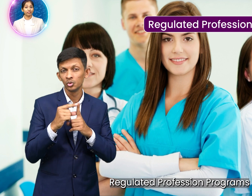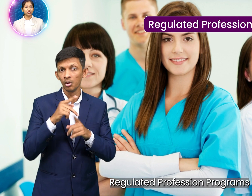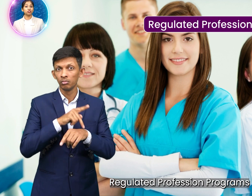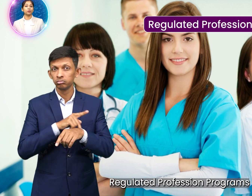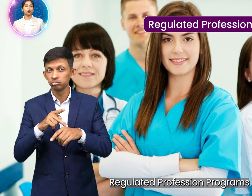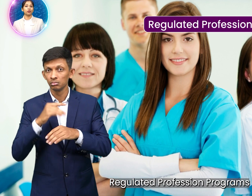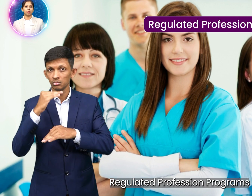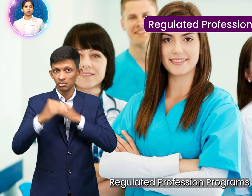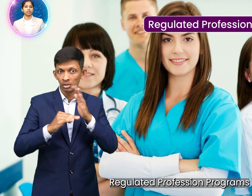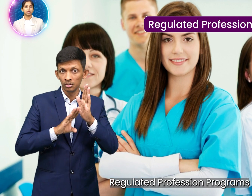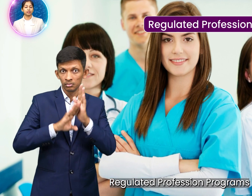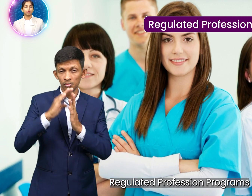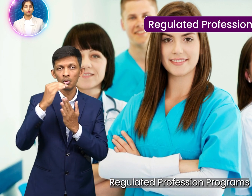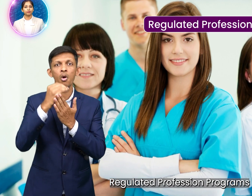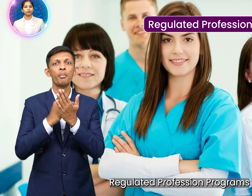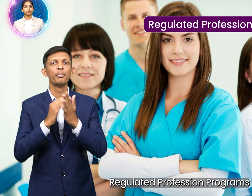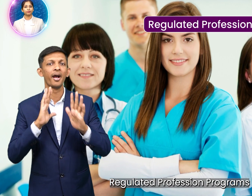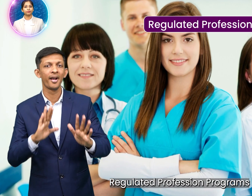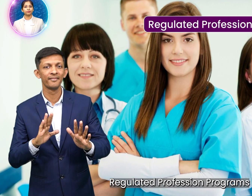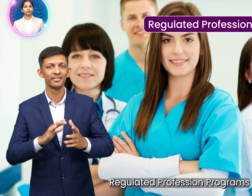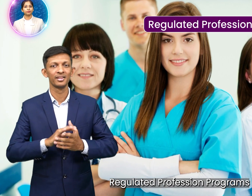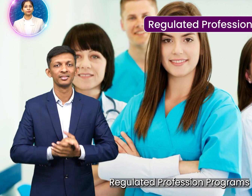Regulated professional programs.